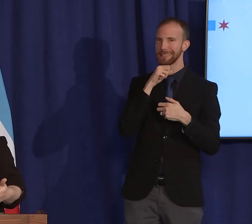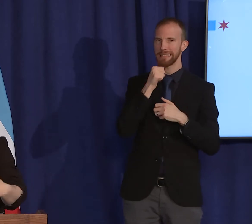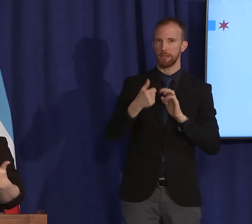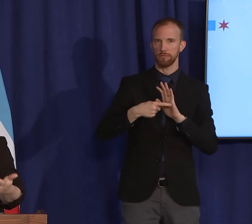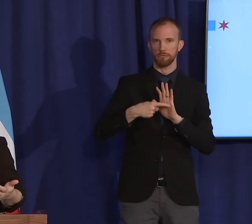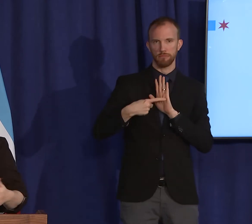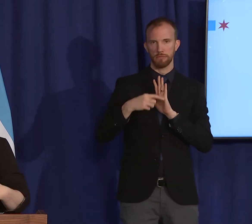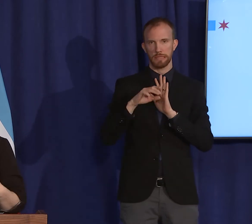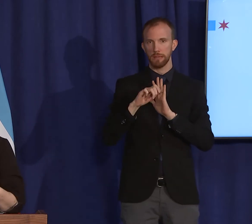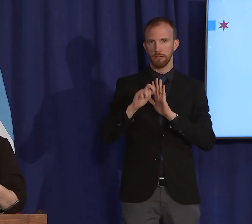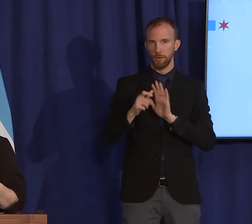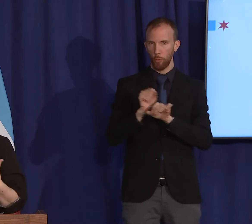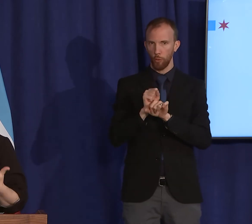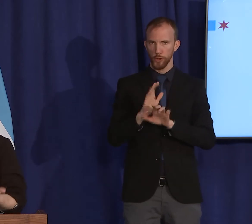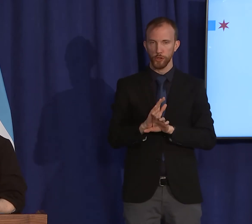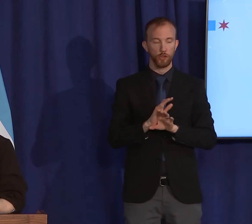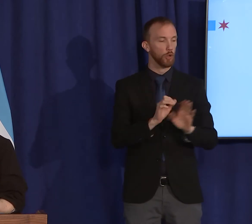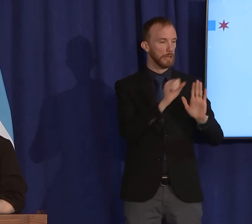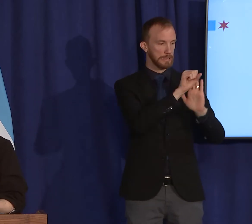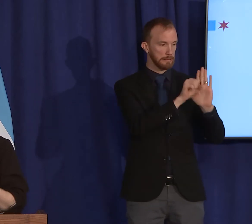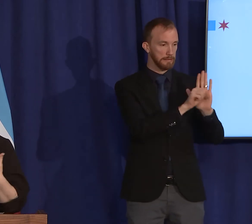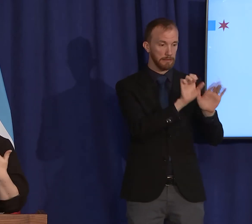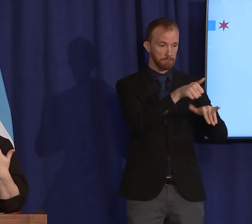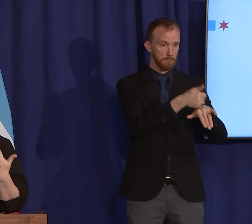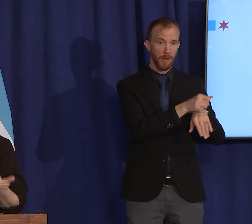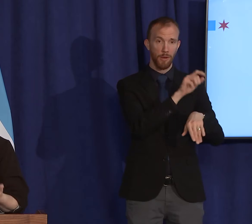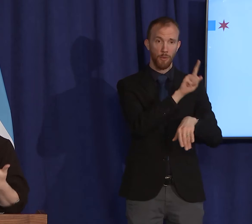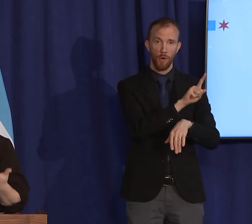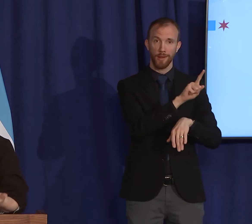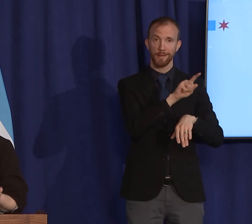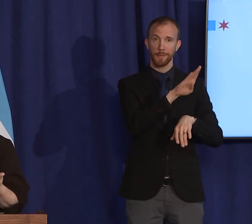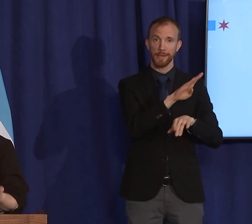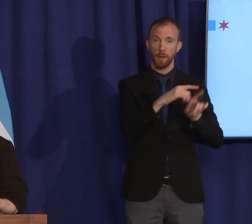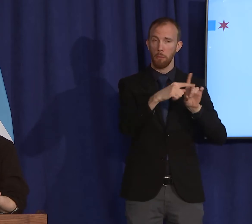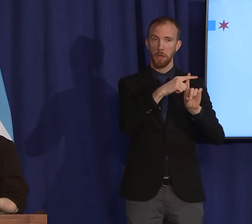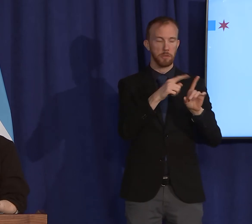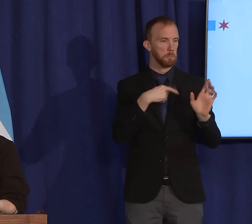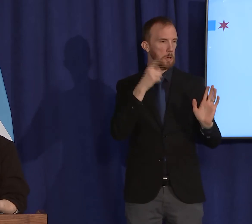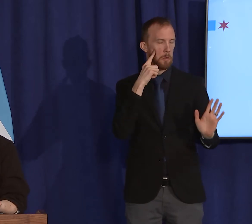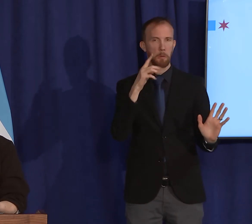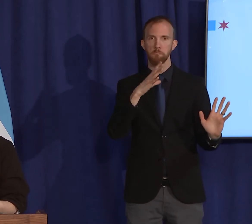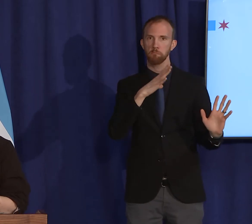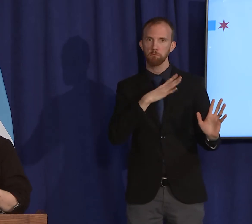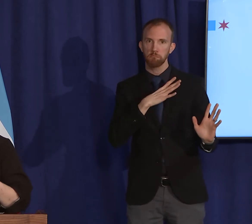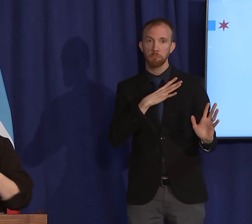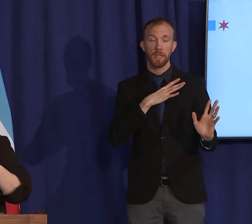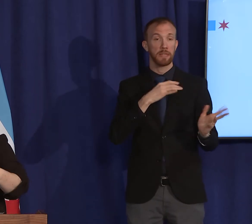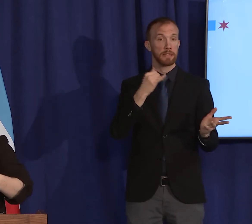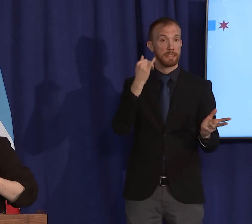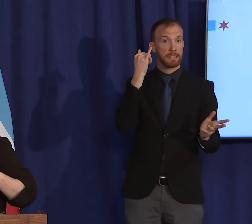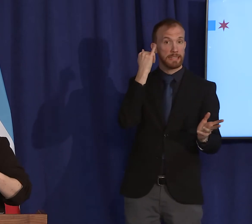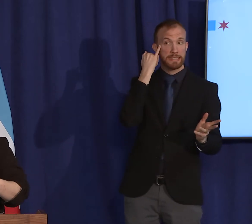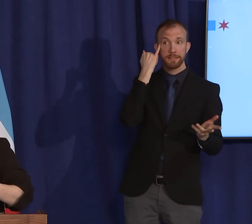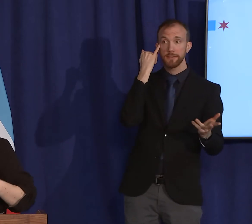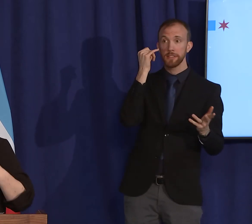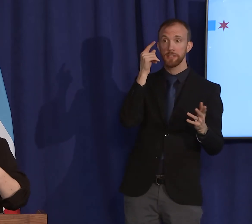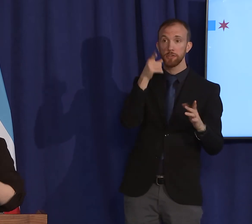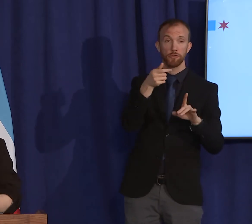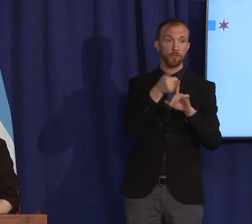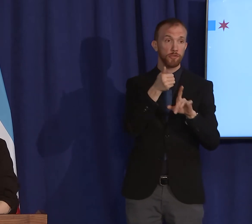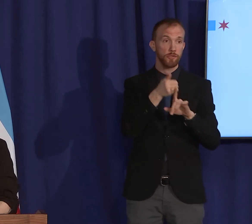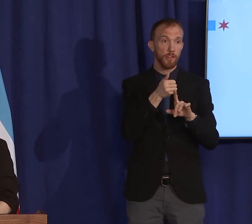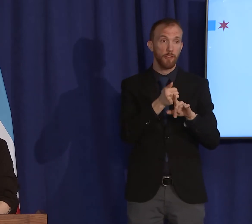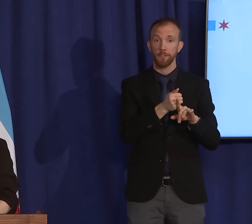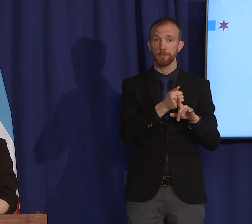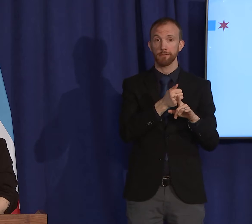state laid out 1B+, we said, that's fine. If you are unable to fill appointments right now in 1B, if you don't